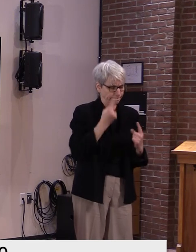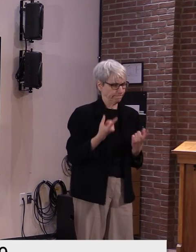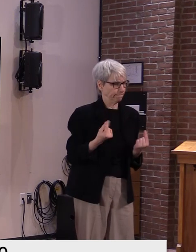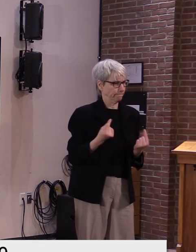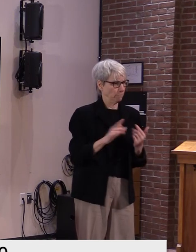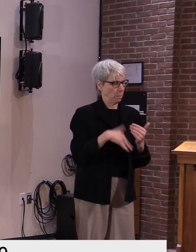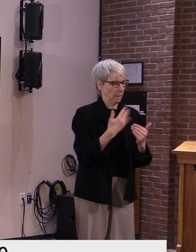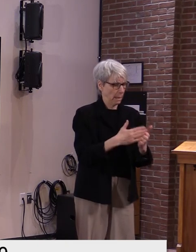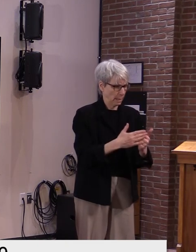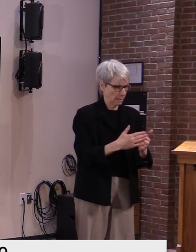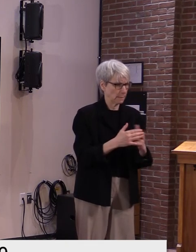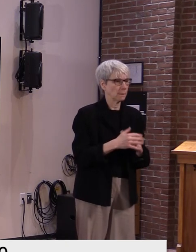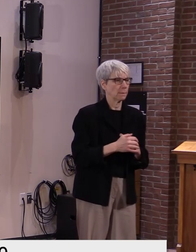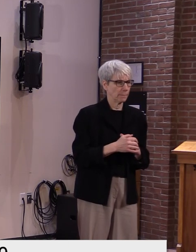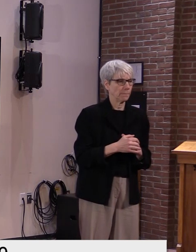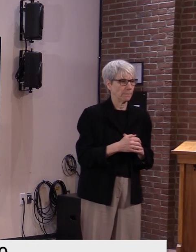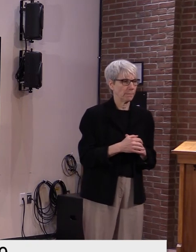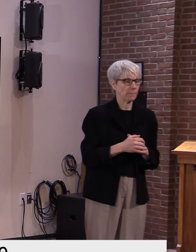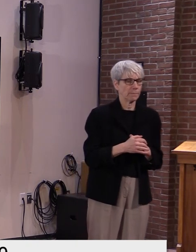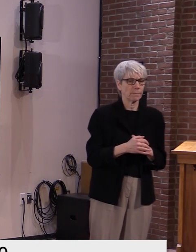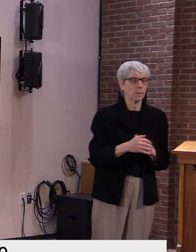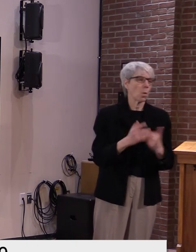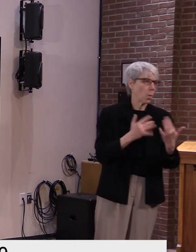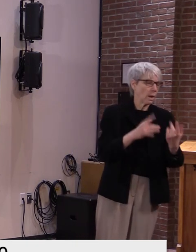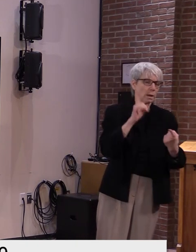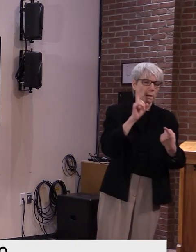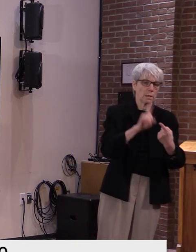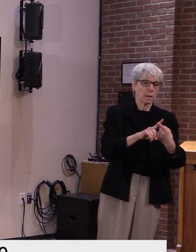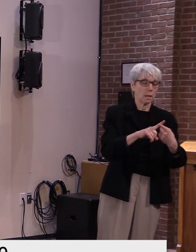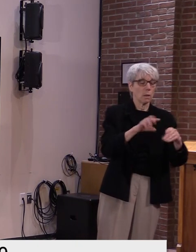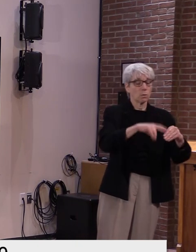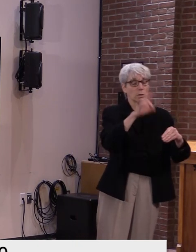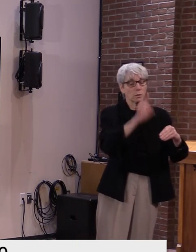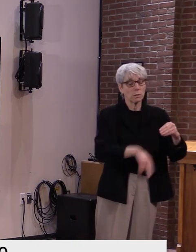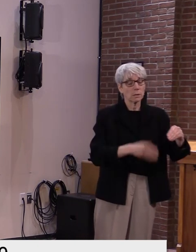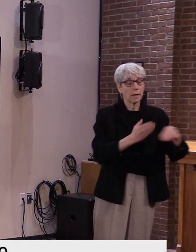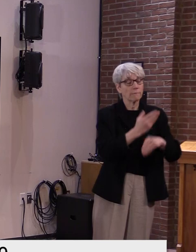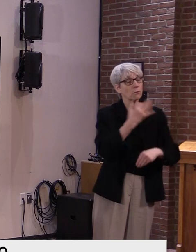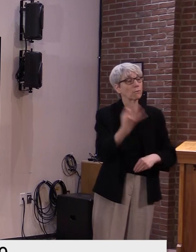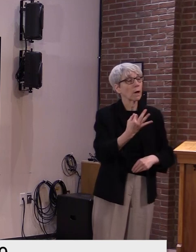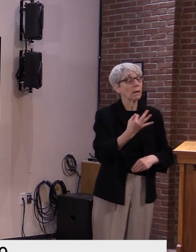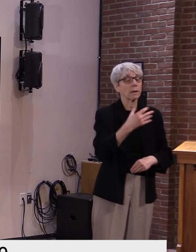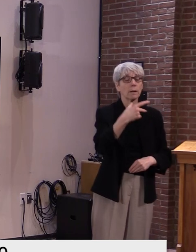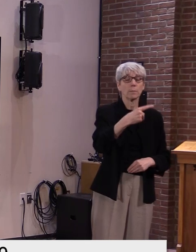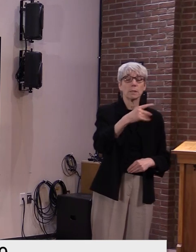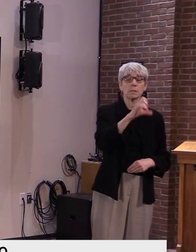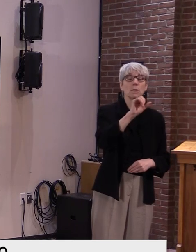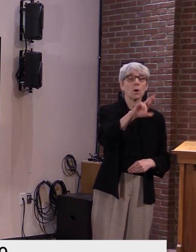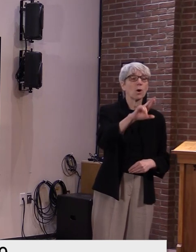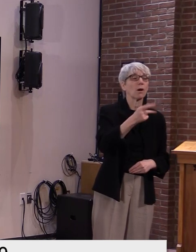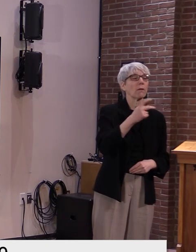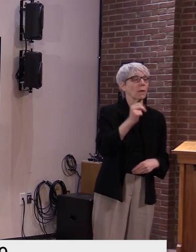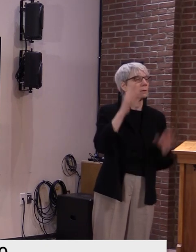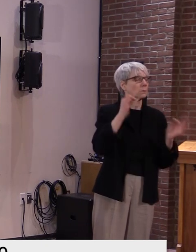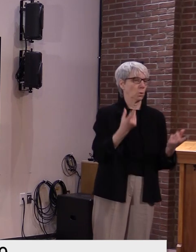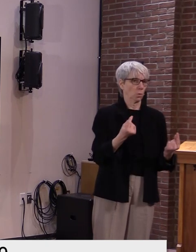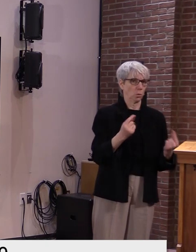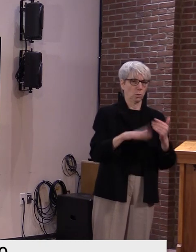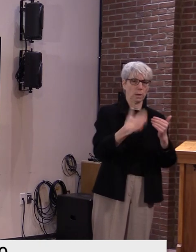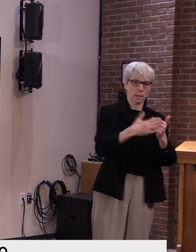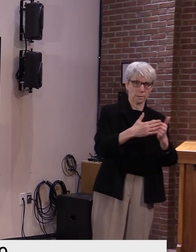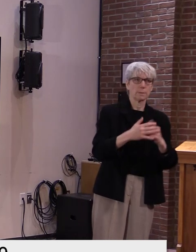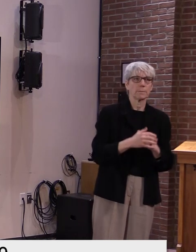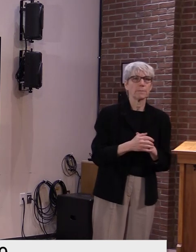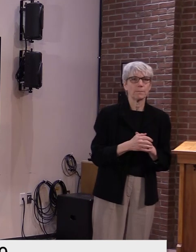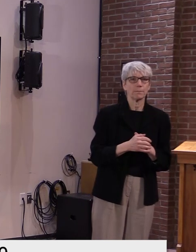on those, will assess based on those results what the operational posture looks like going forward. I know that they have